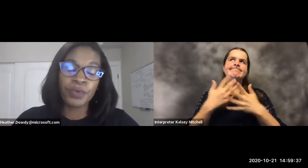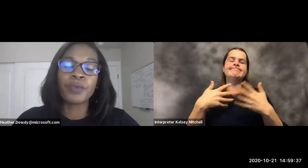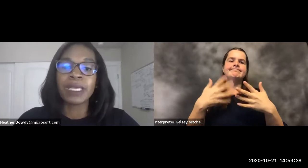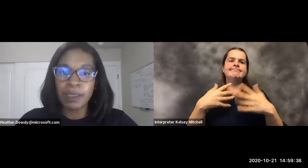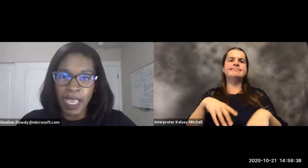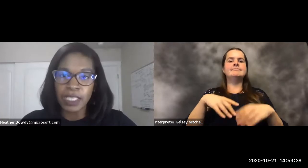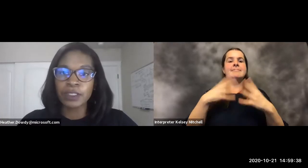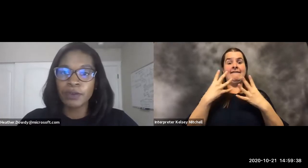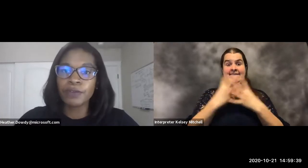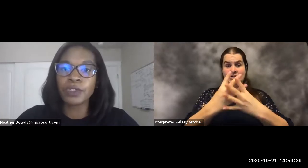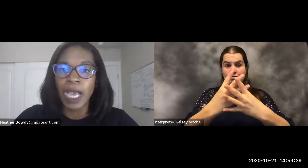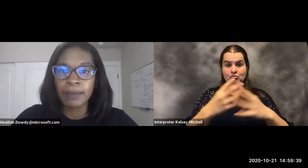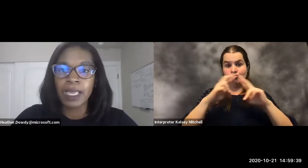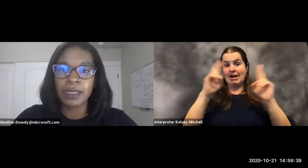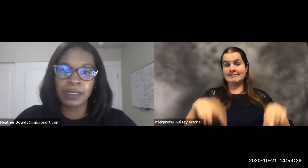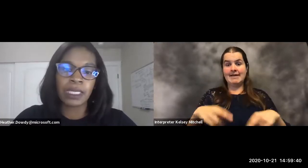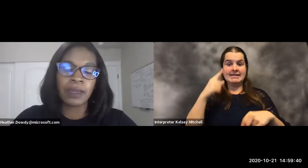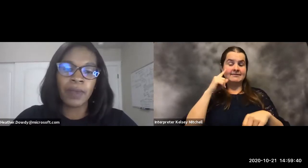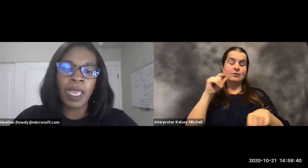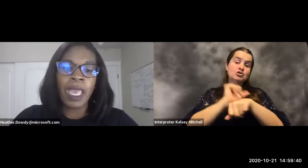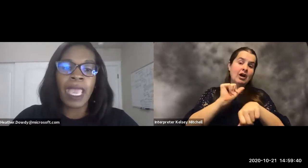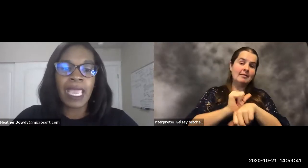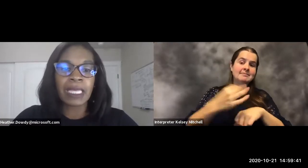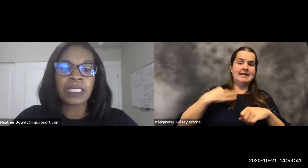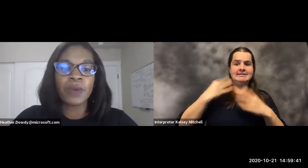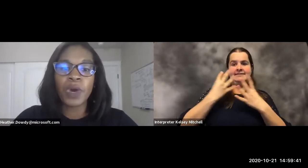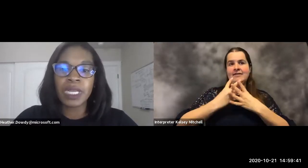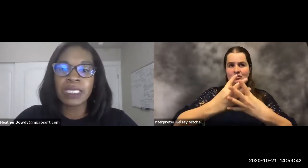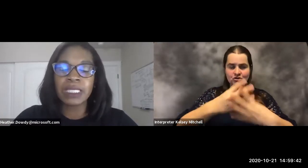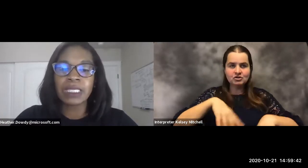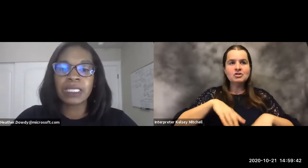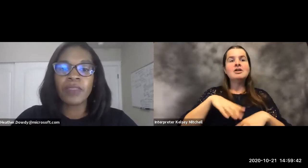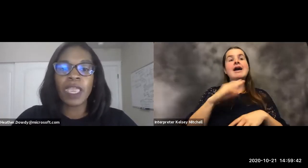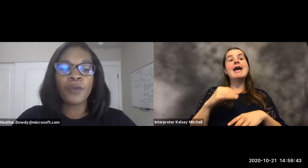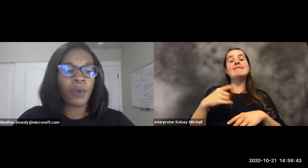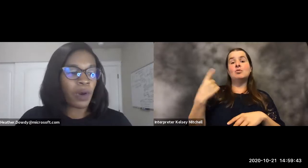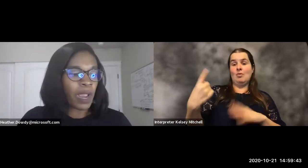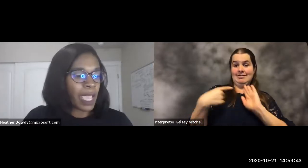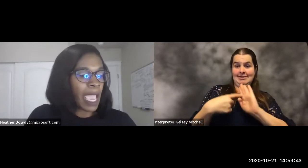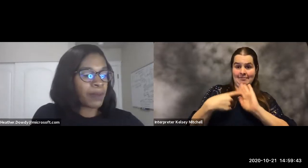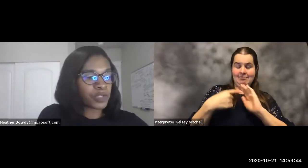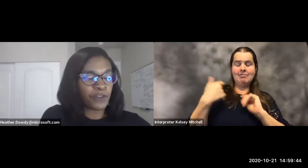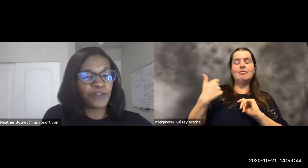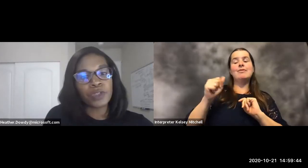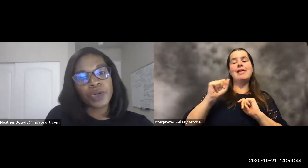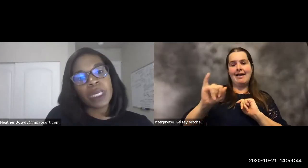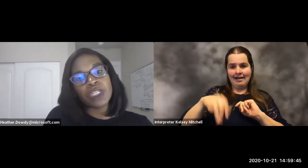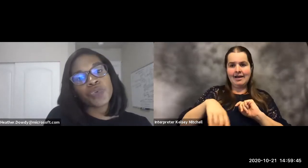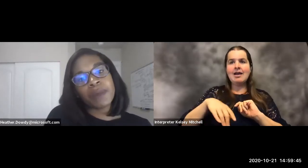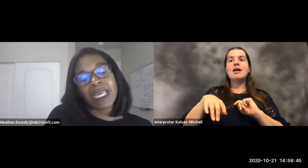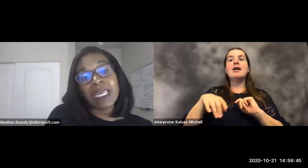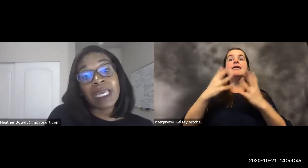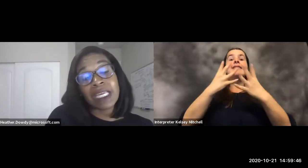filter through resumes for job candidacy. And in one instance, they were able to filter